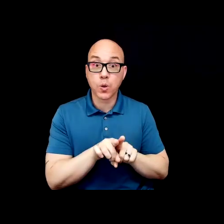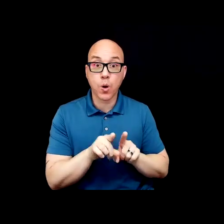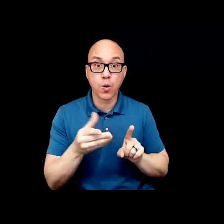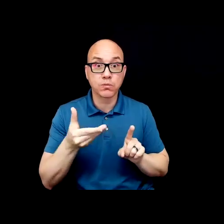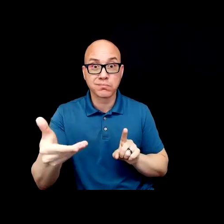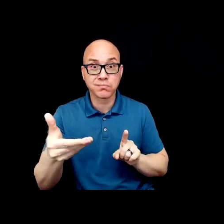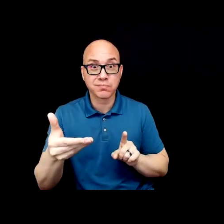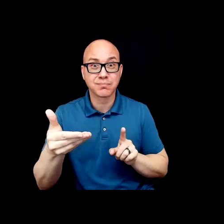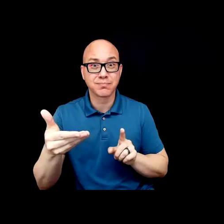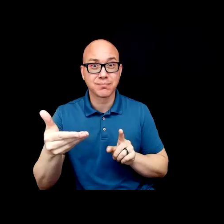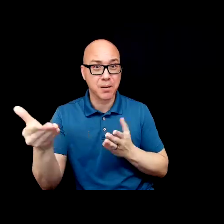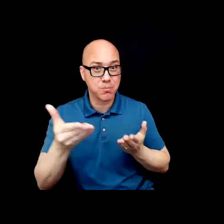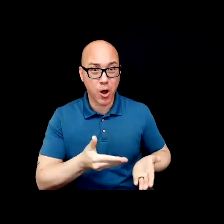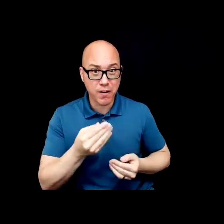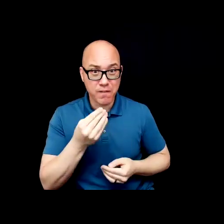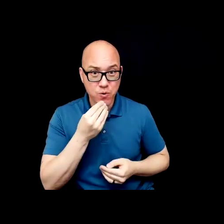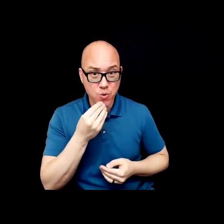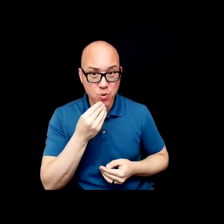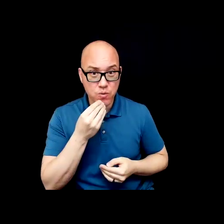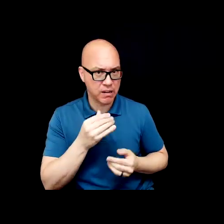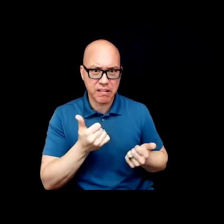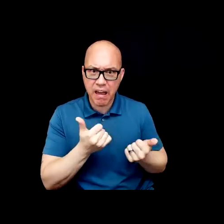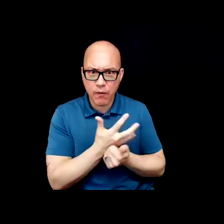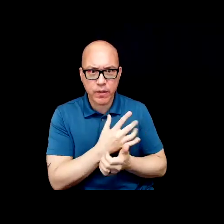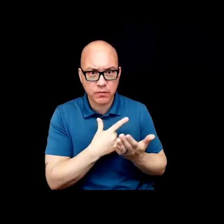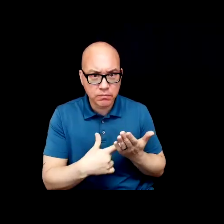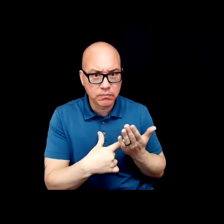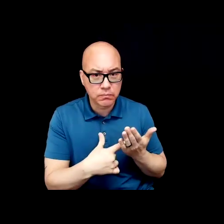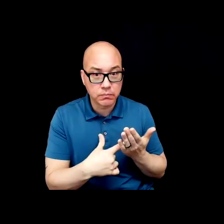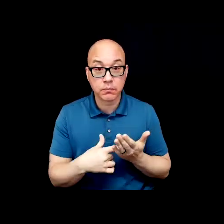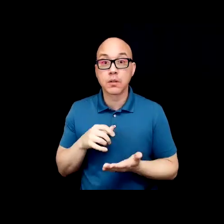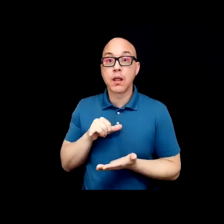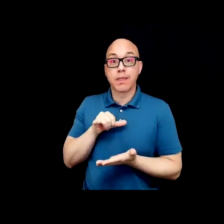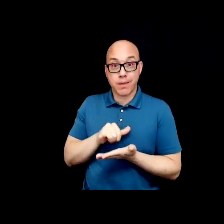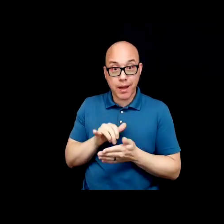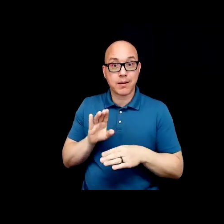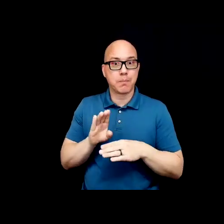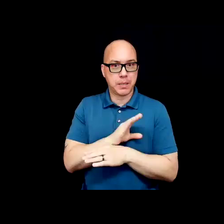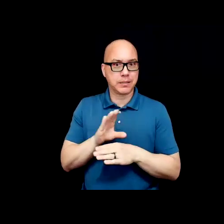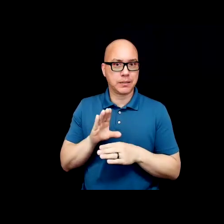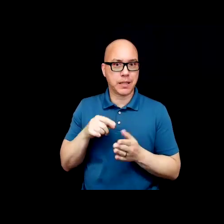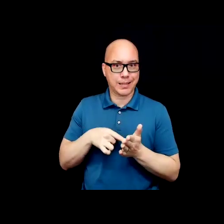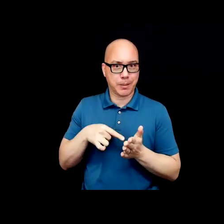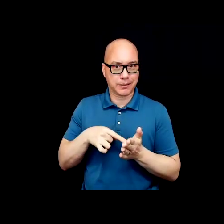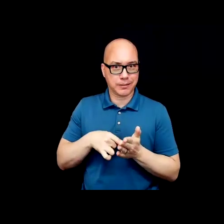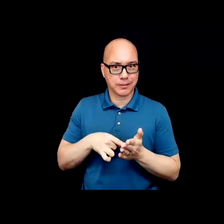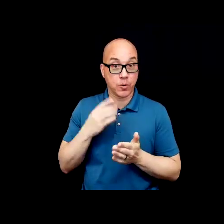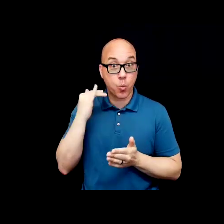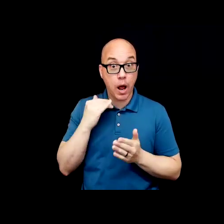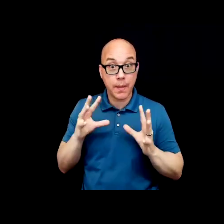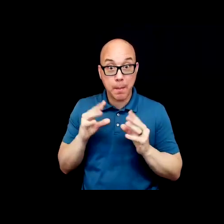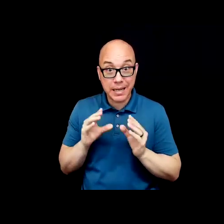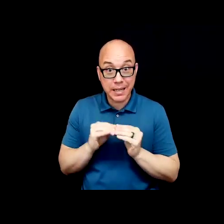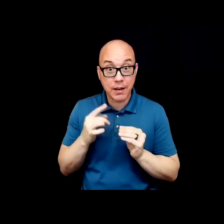talking about all things business. It's a team meeting. That's a business expense because you're having a team meeting in the furtherance